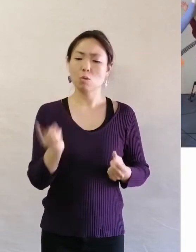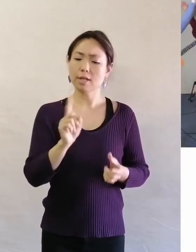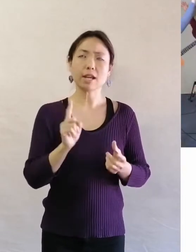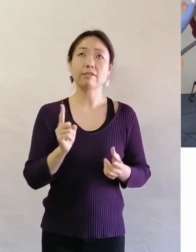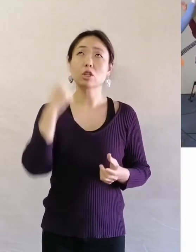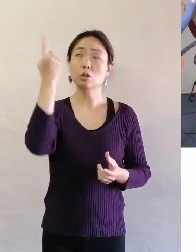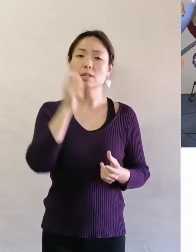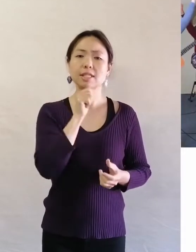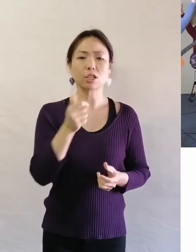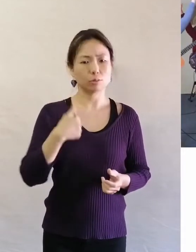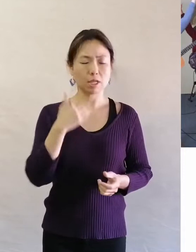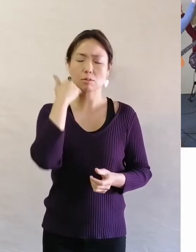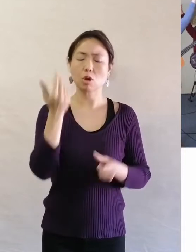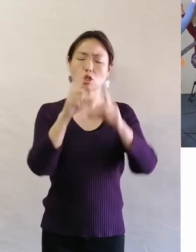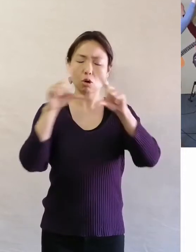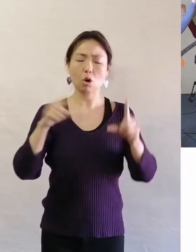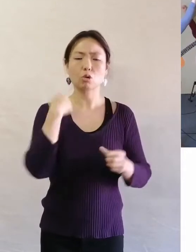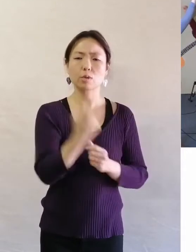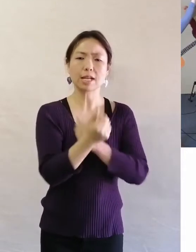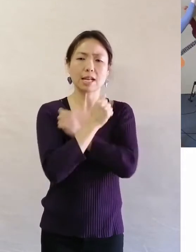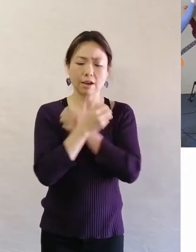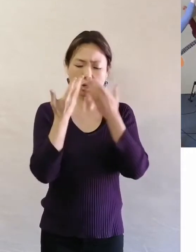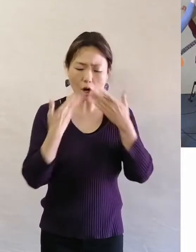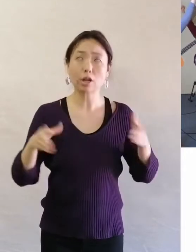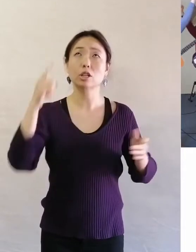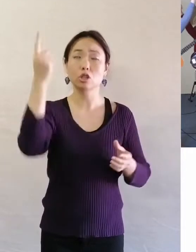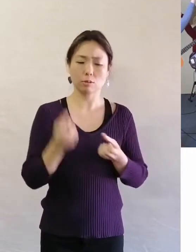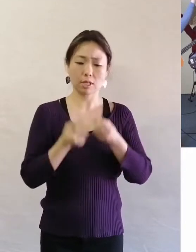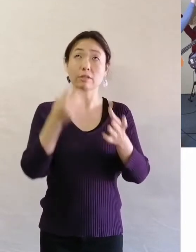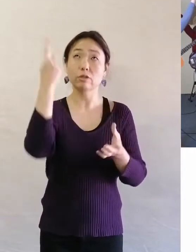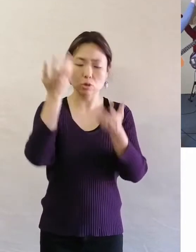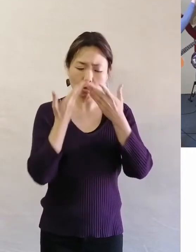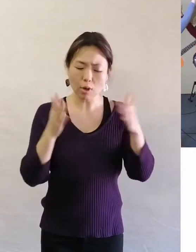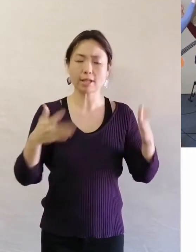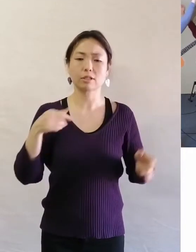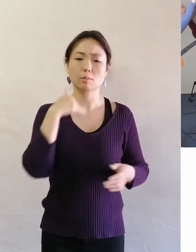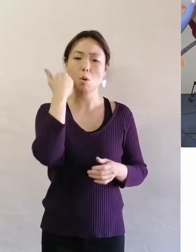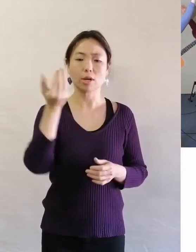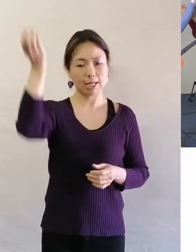morning. So Lord, we do love you, we honor you, we give you praise this morning, King.